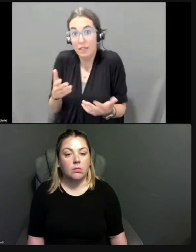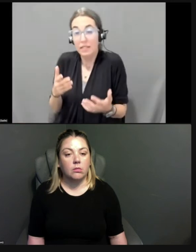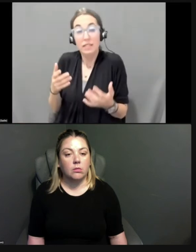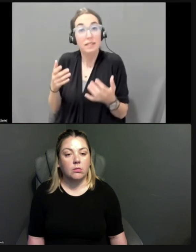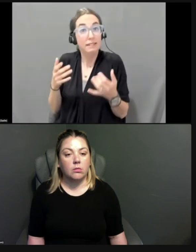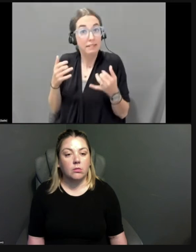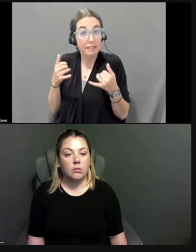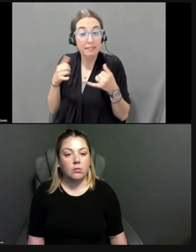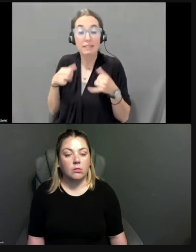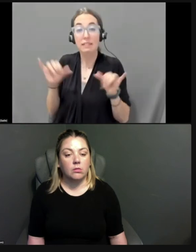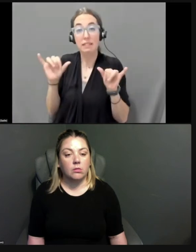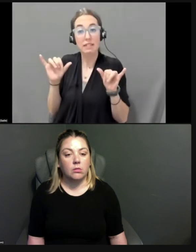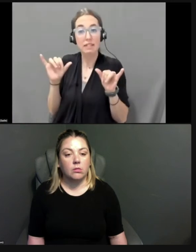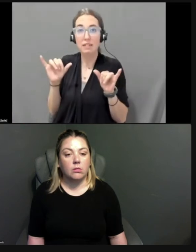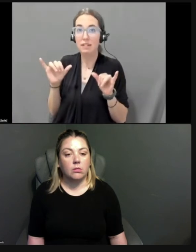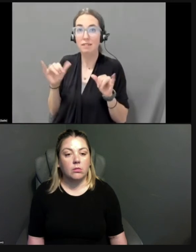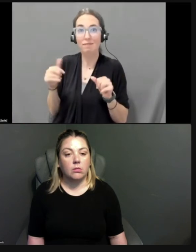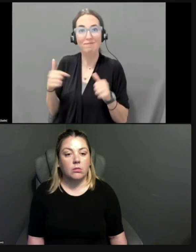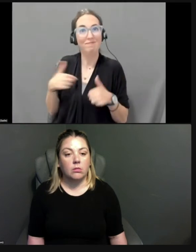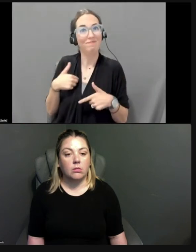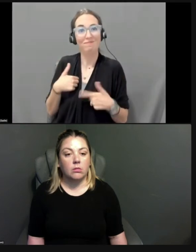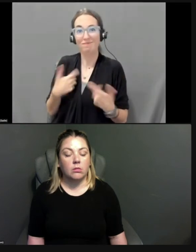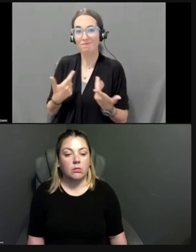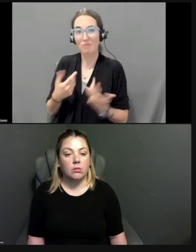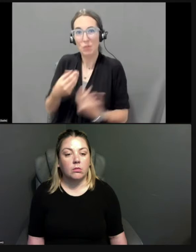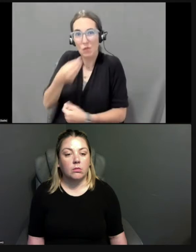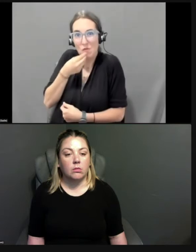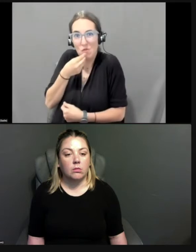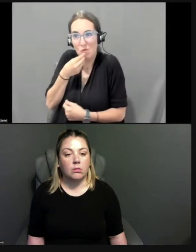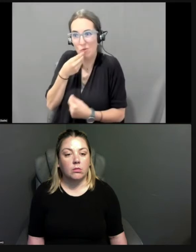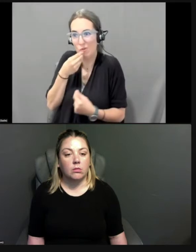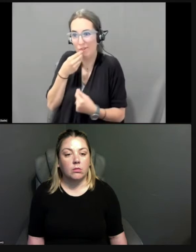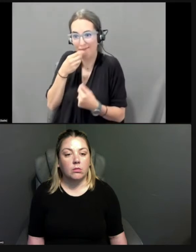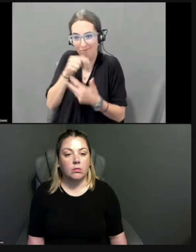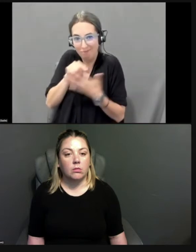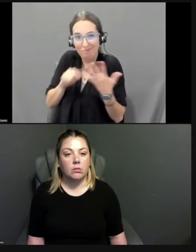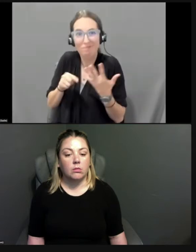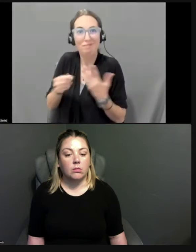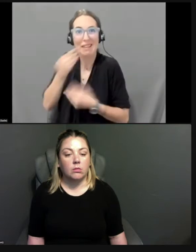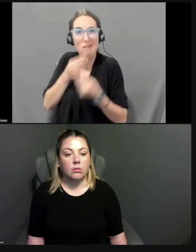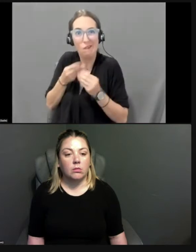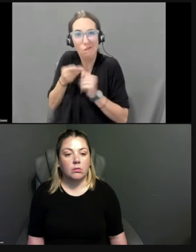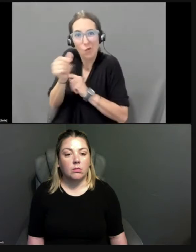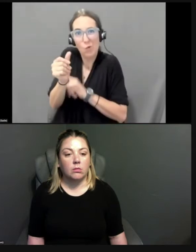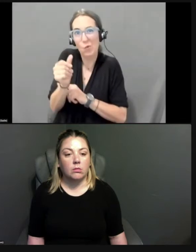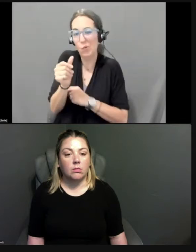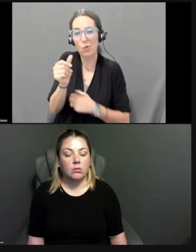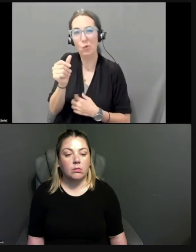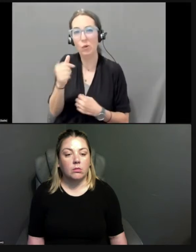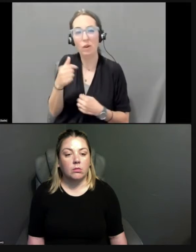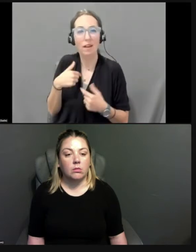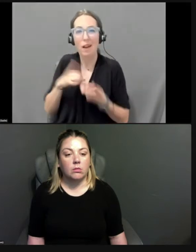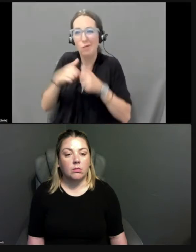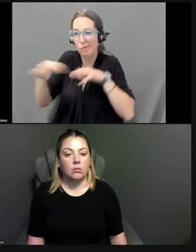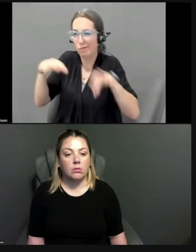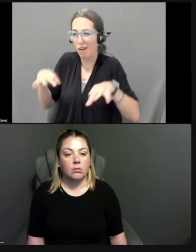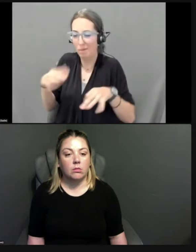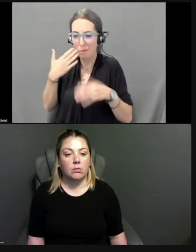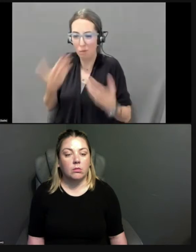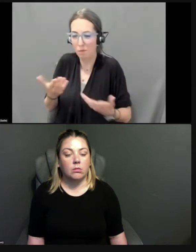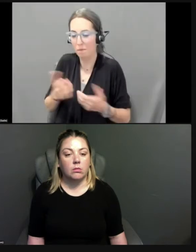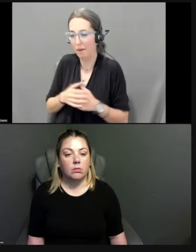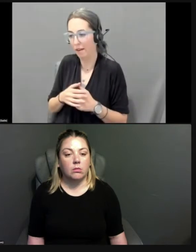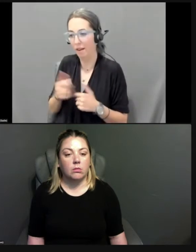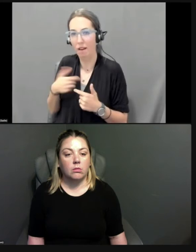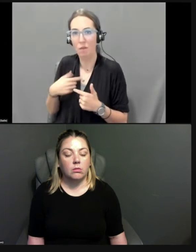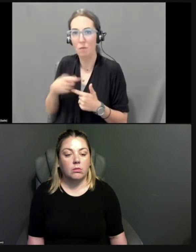very picky, selective eating thing. I don't really know how to describe it. Like, I was just very selective on what I ate for as long as I